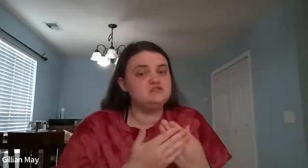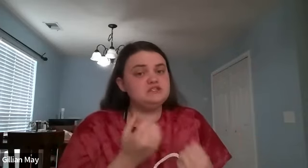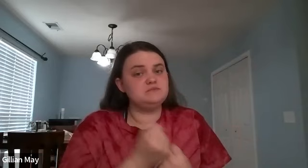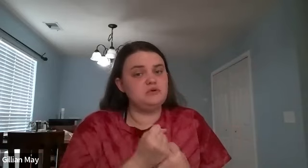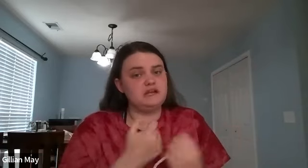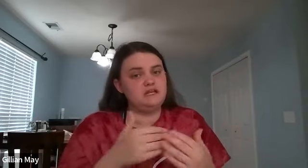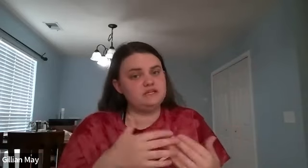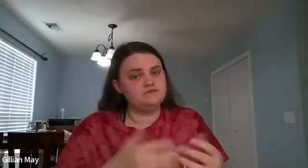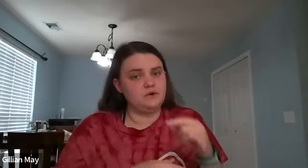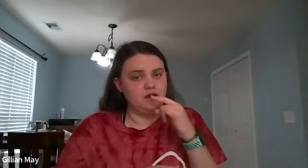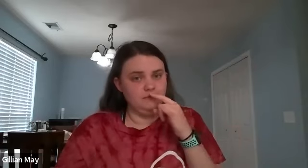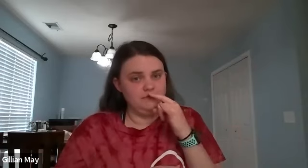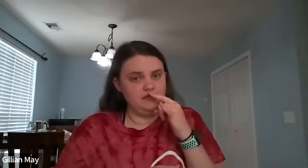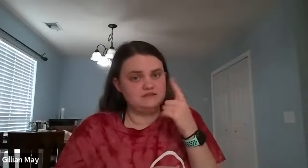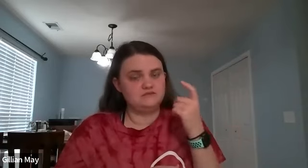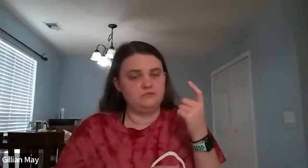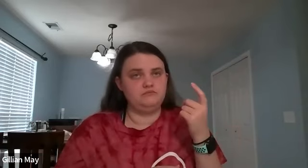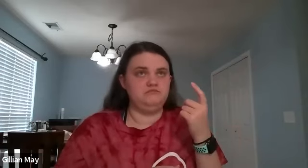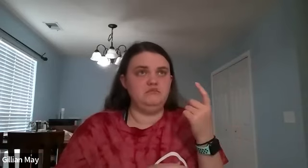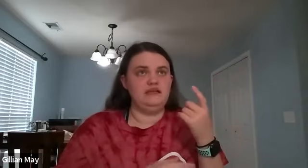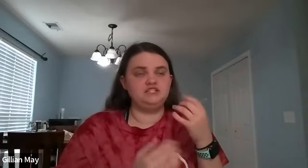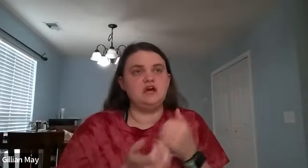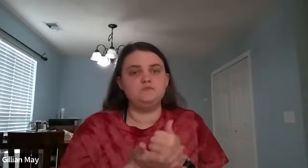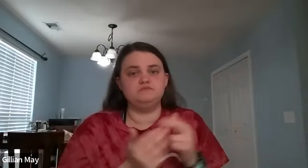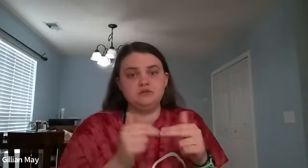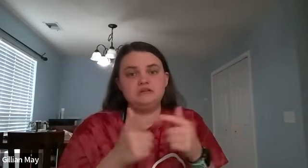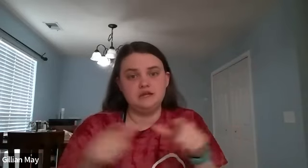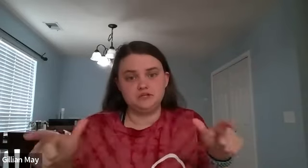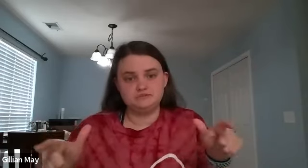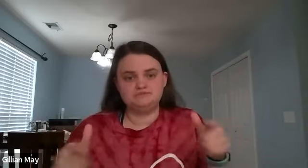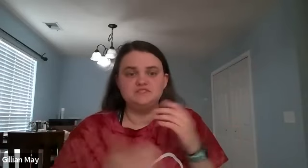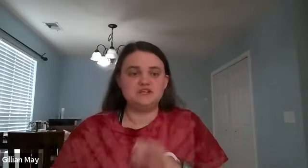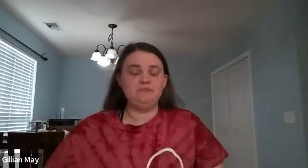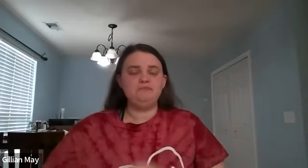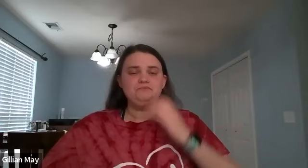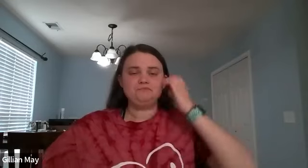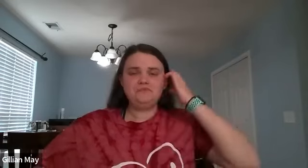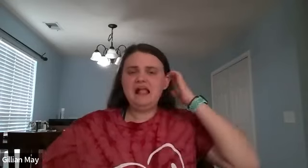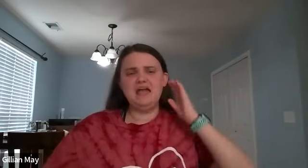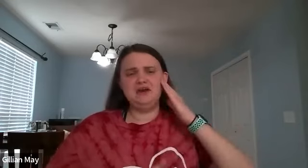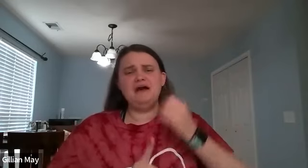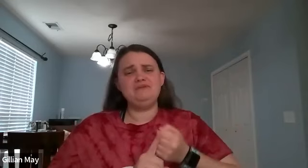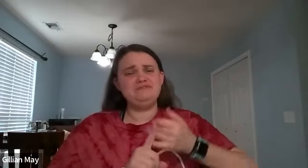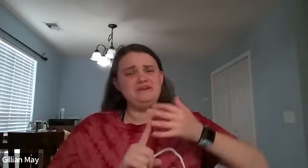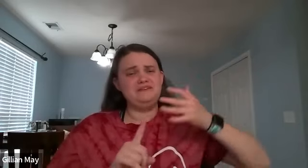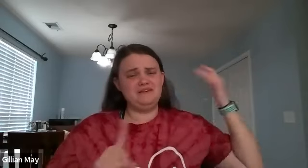good support anyways for kids. It just helps build language. So I know I went very long in